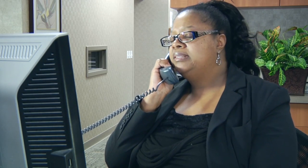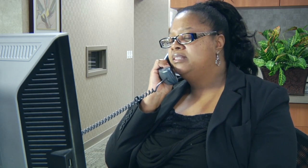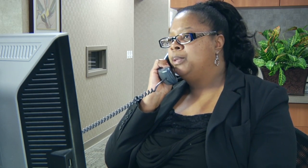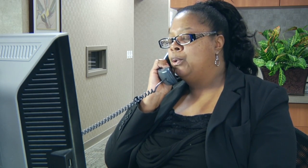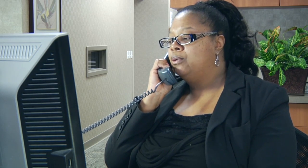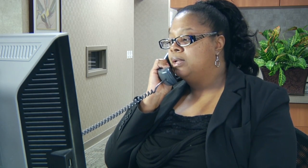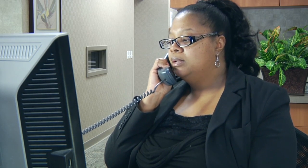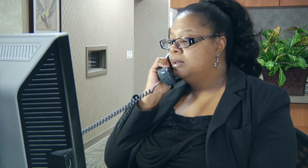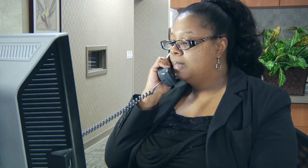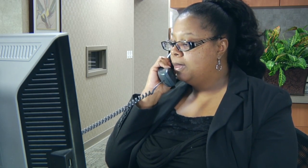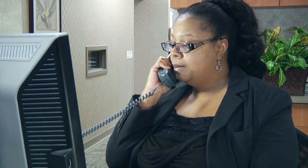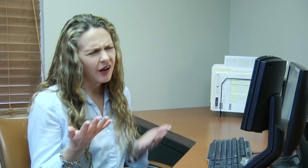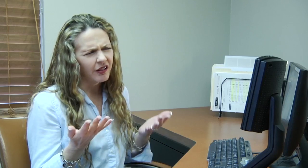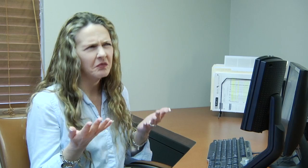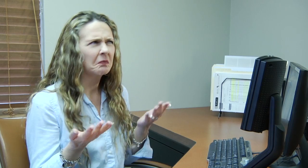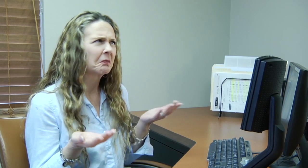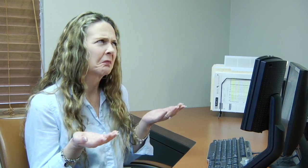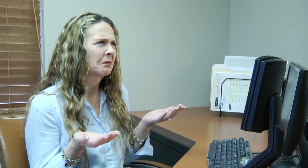How long has this been going on?